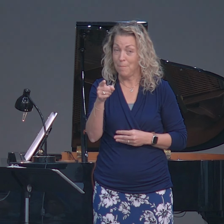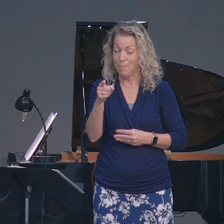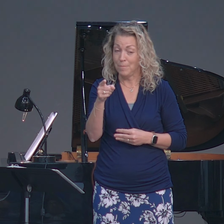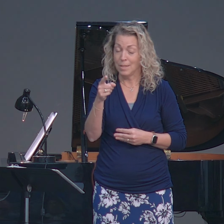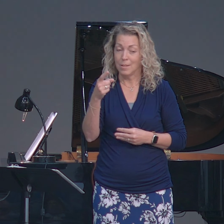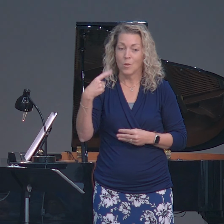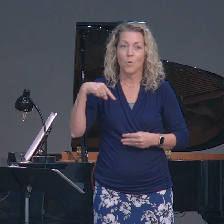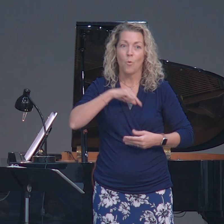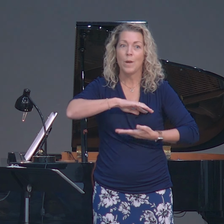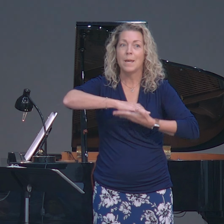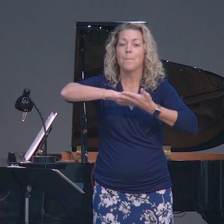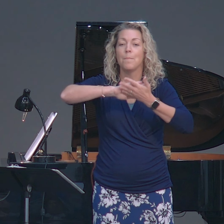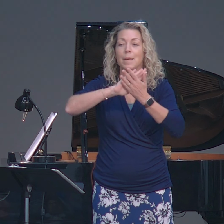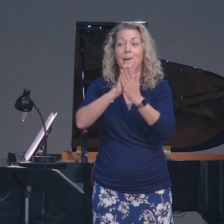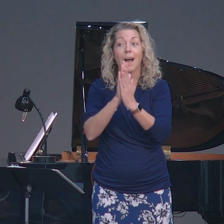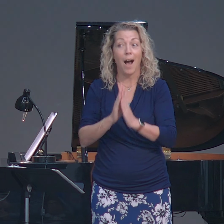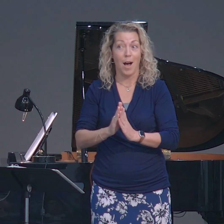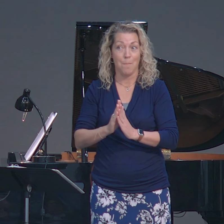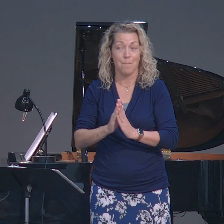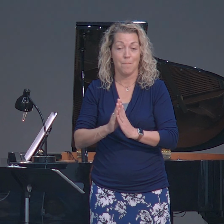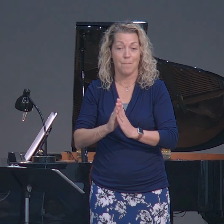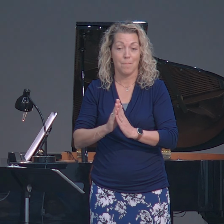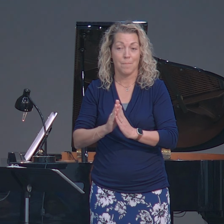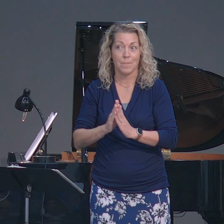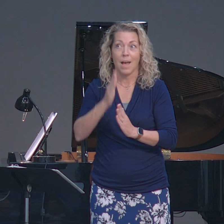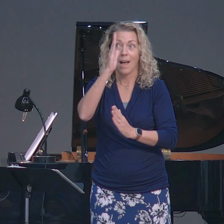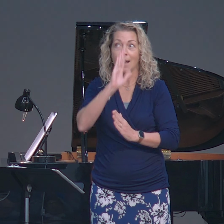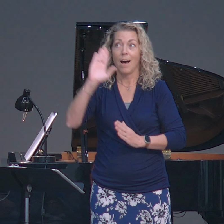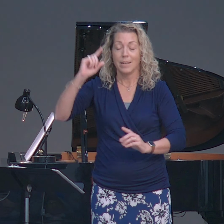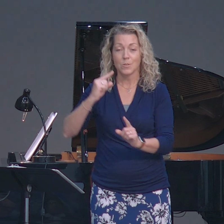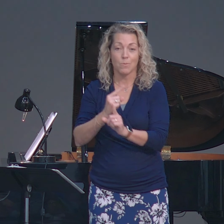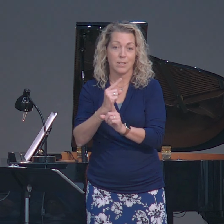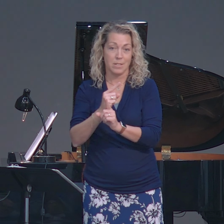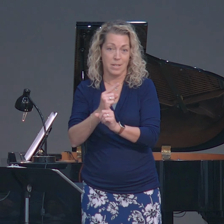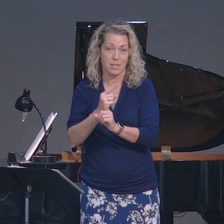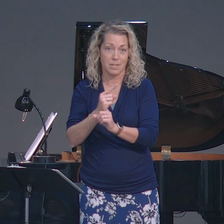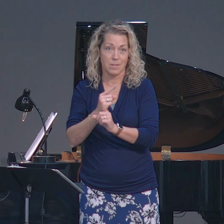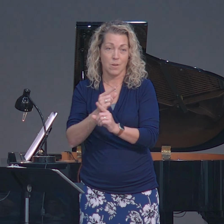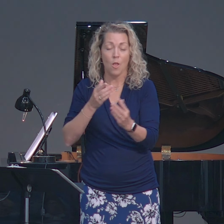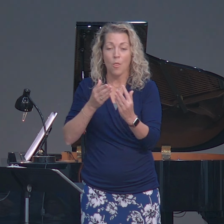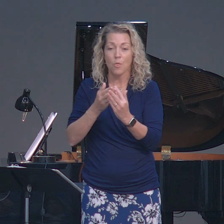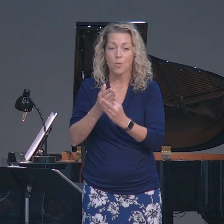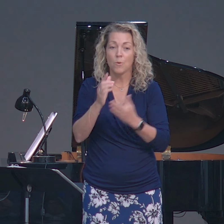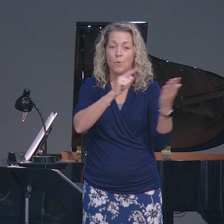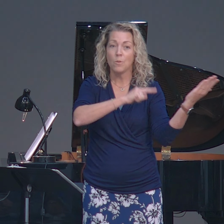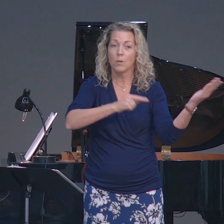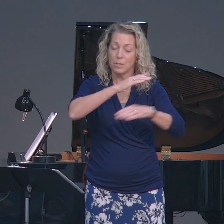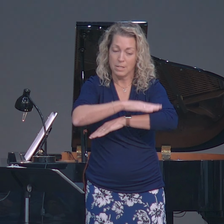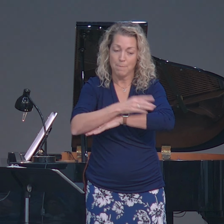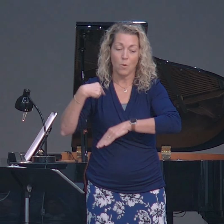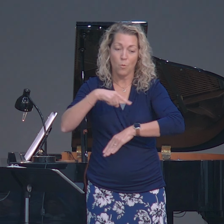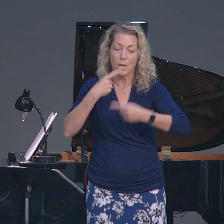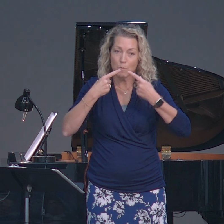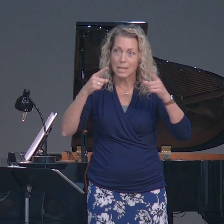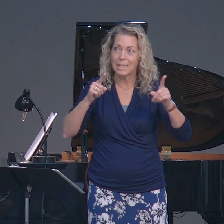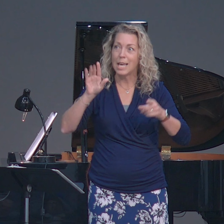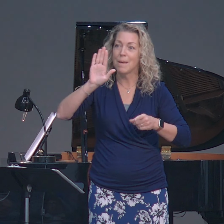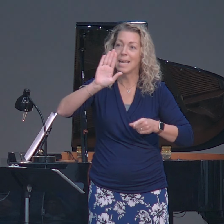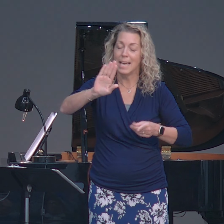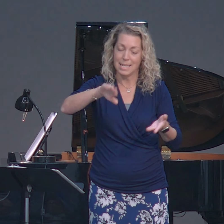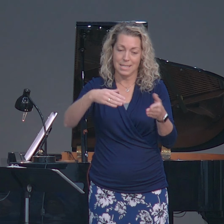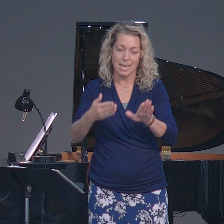become the righteousness of God. Through the Lord's table, we proclaim his death, because